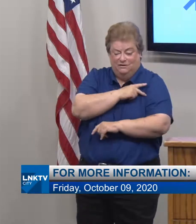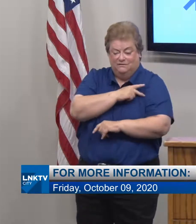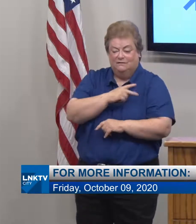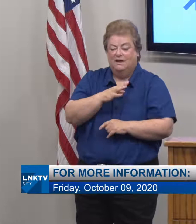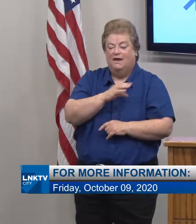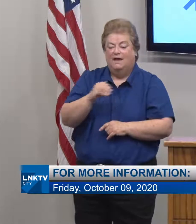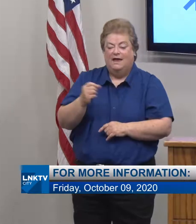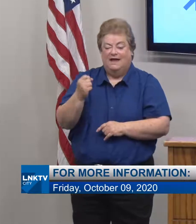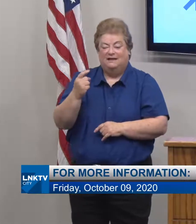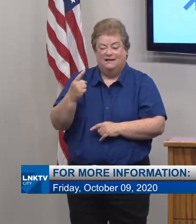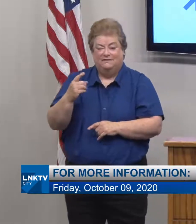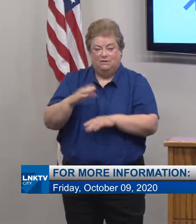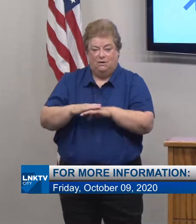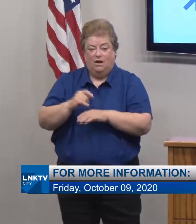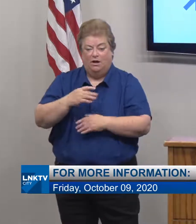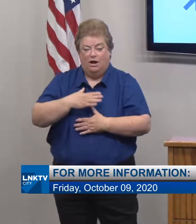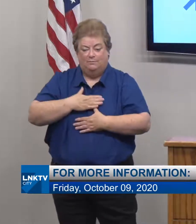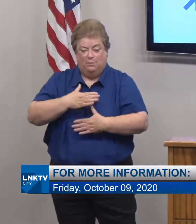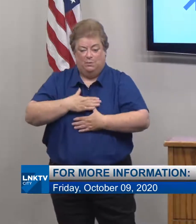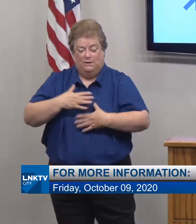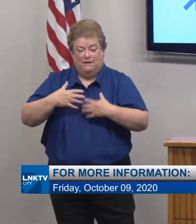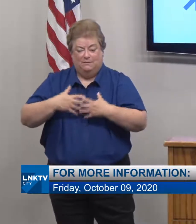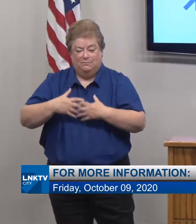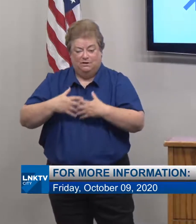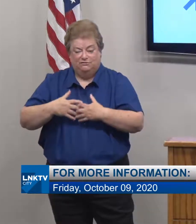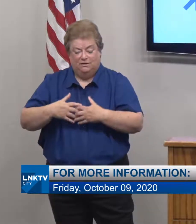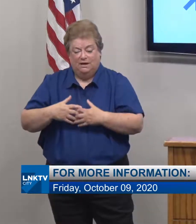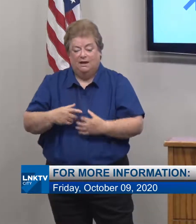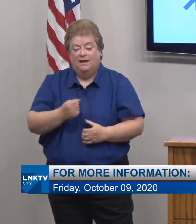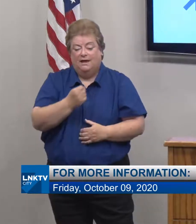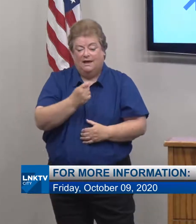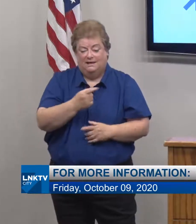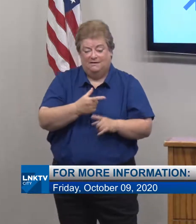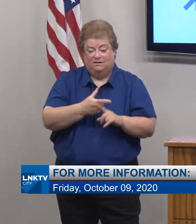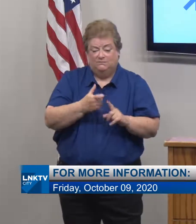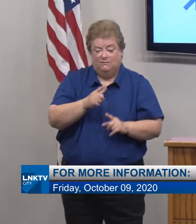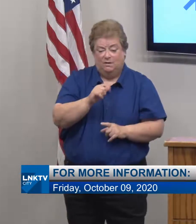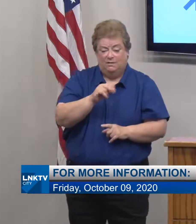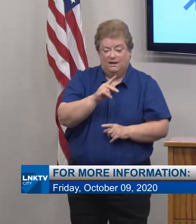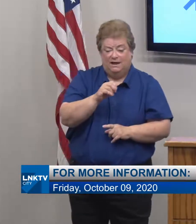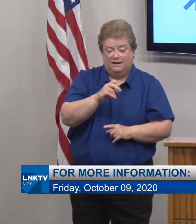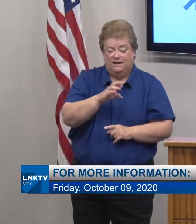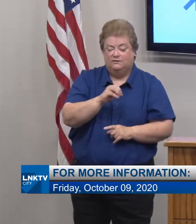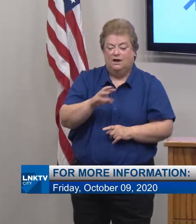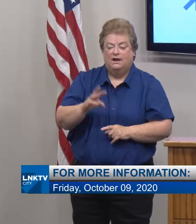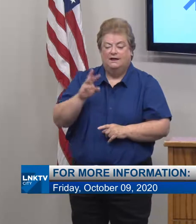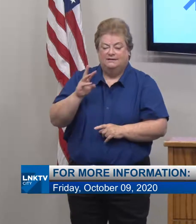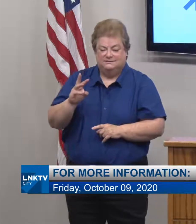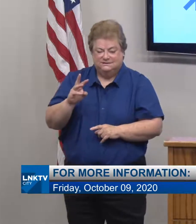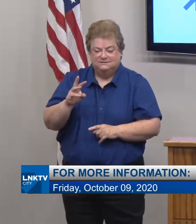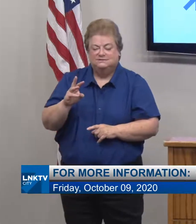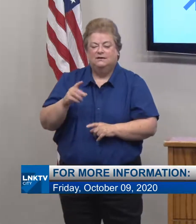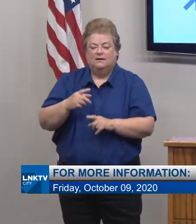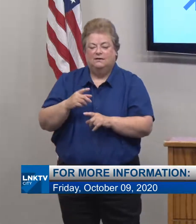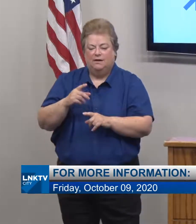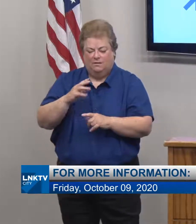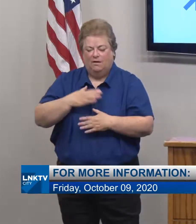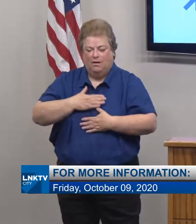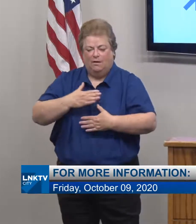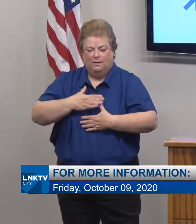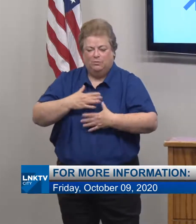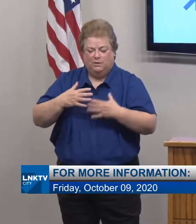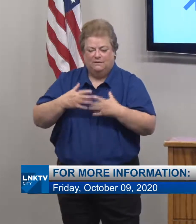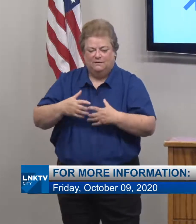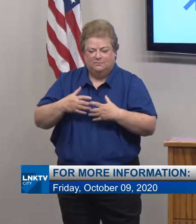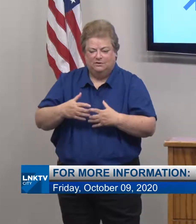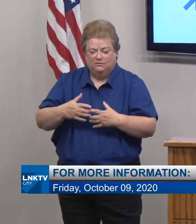are on ventilators. 31 are Lancaster County residents and 6 are on ventilators. 28